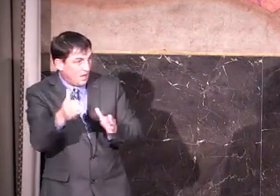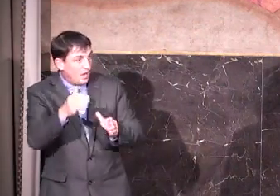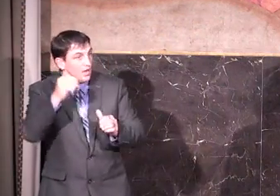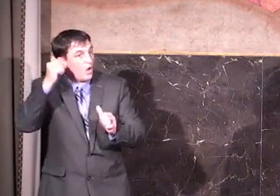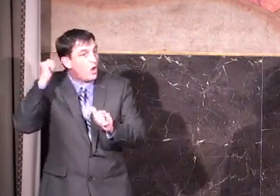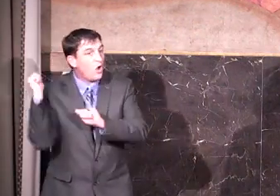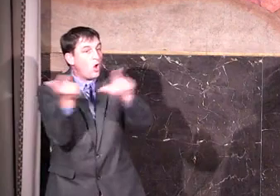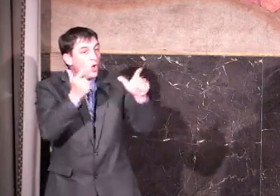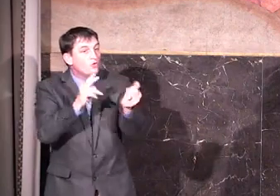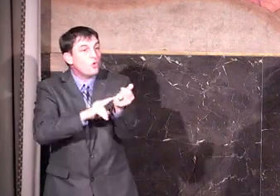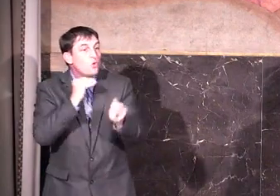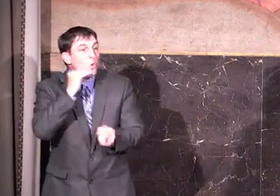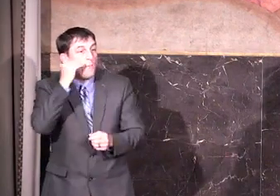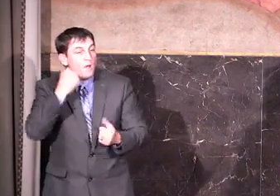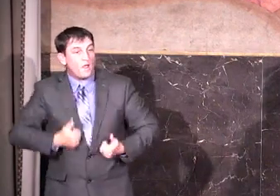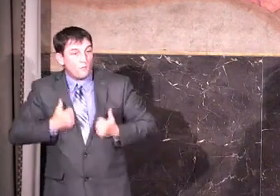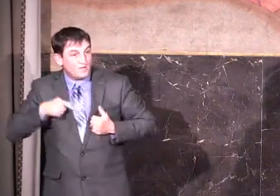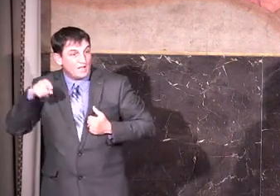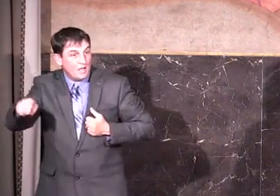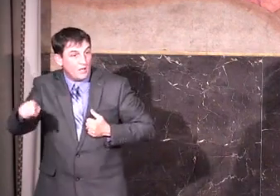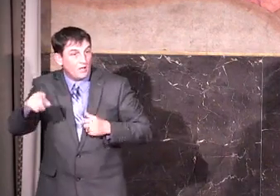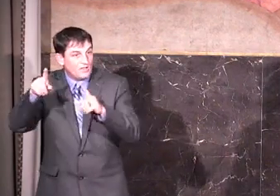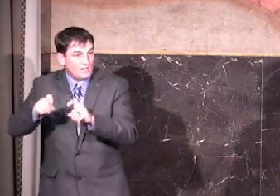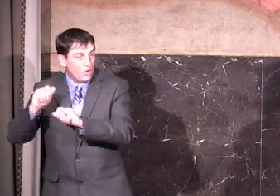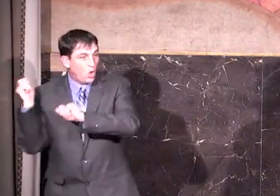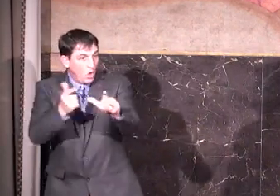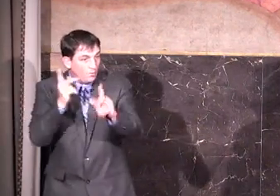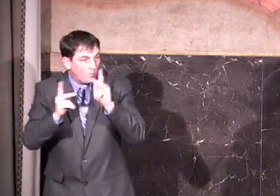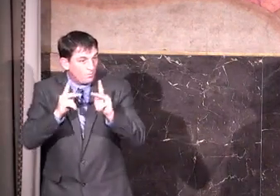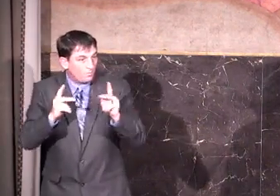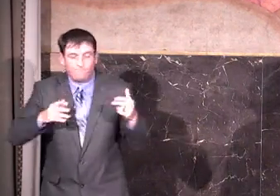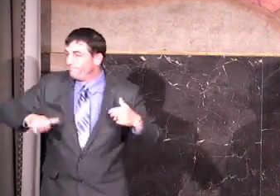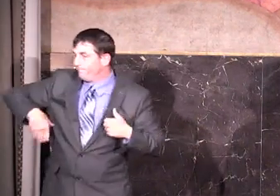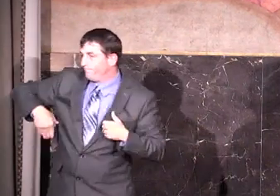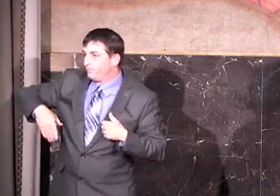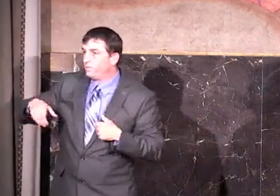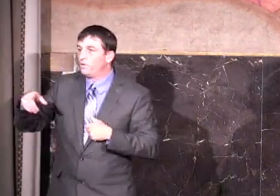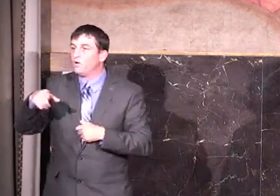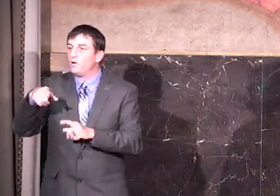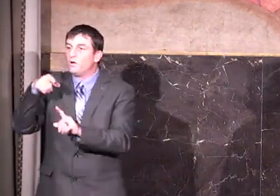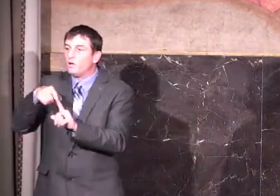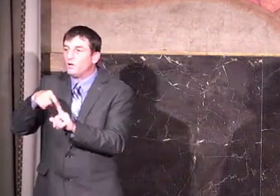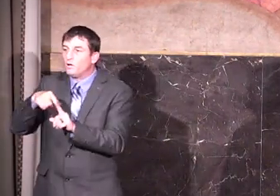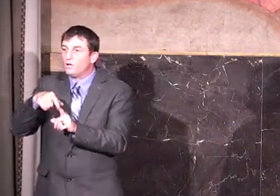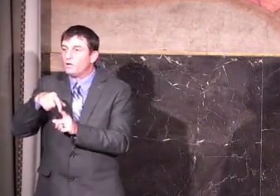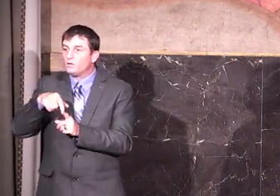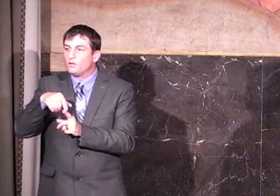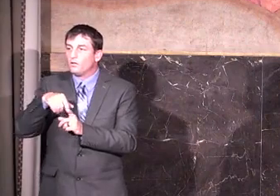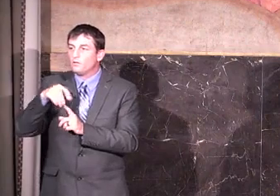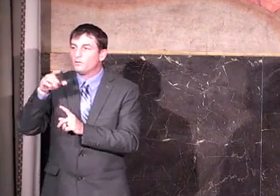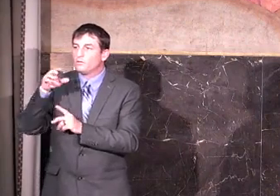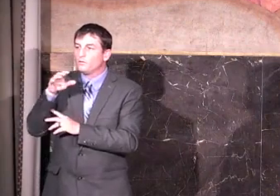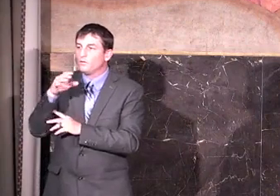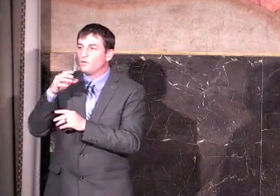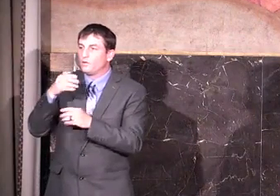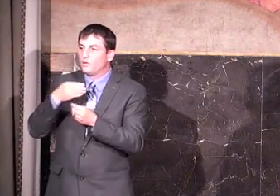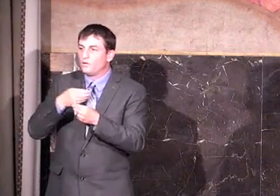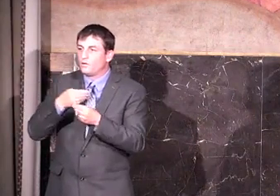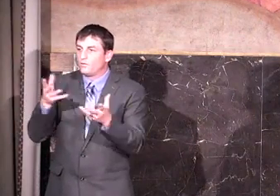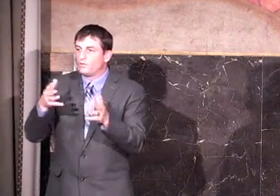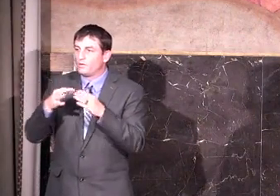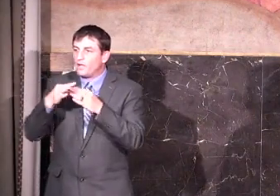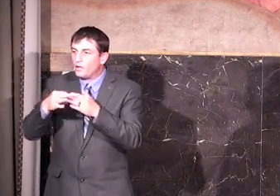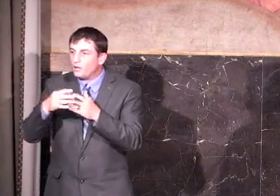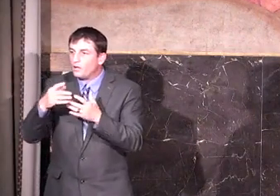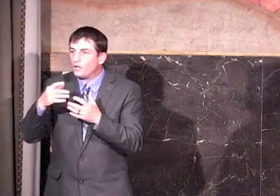yet. On the topic of nursing homes, the CMS issued some guidance on instructing nursing